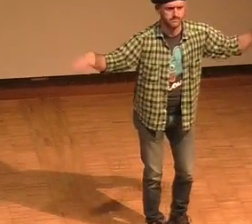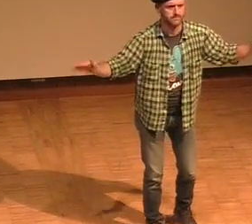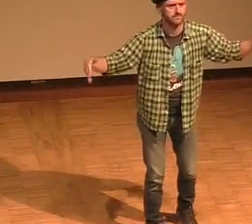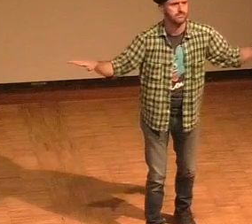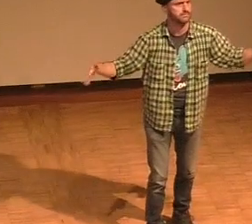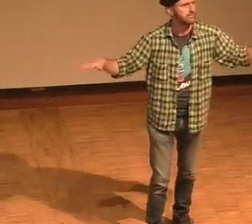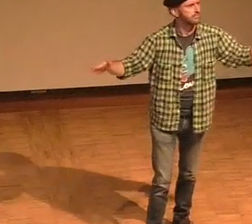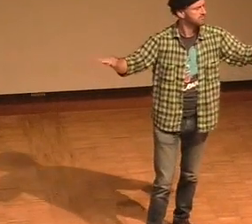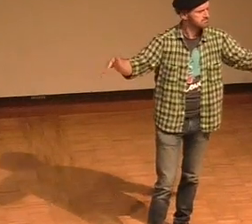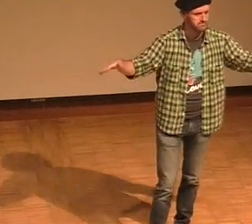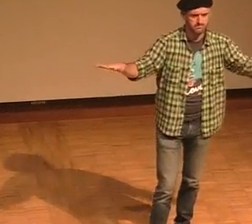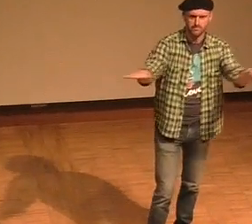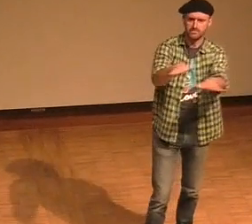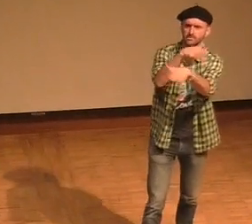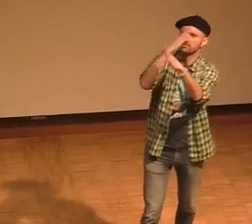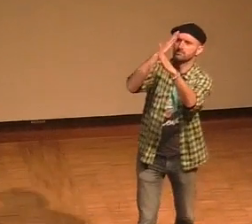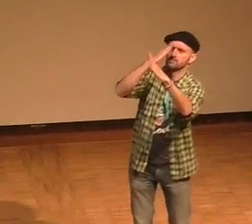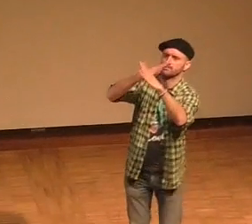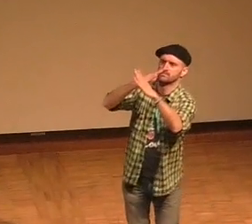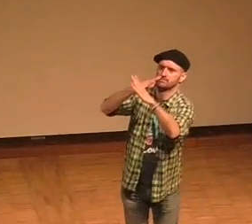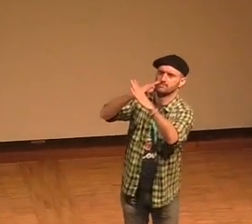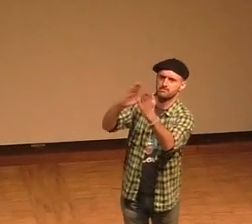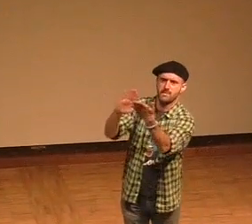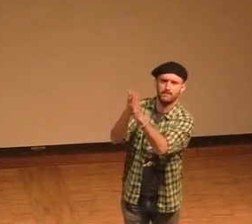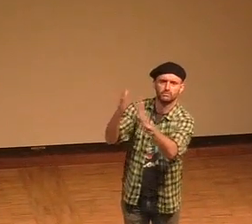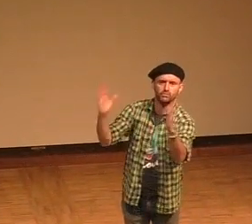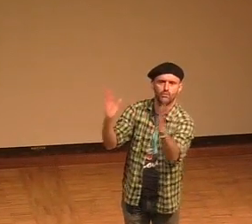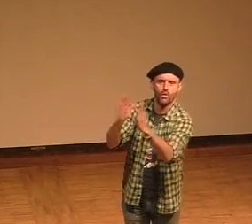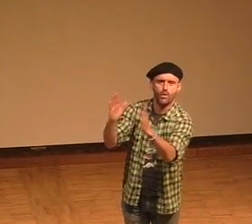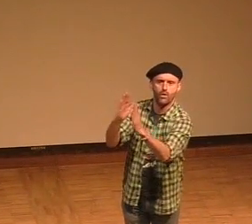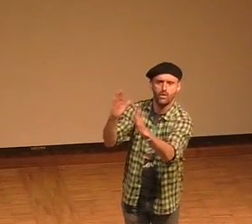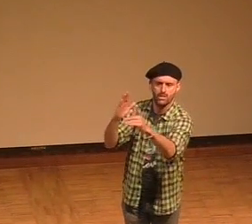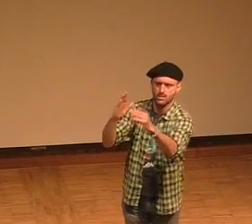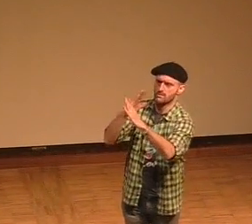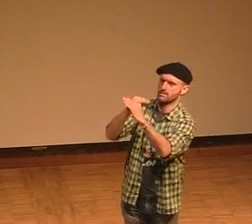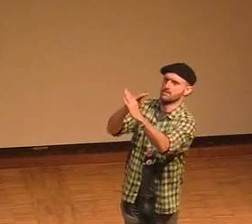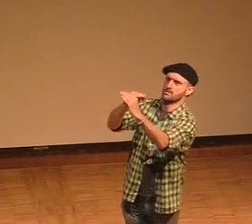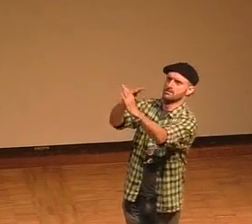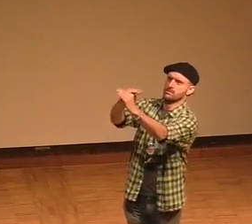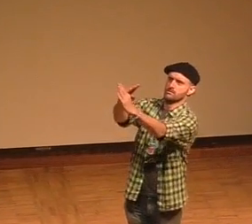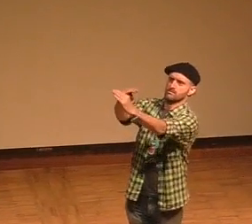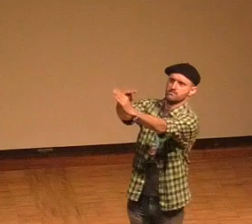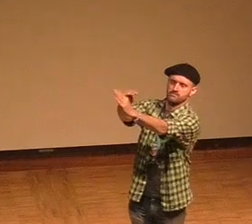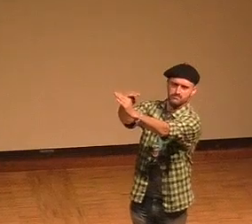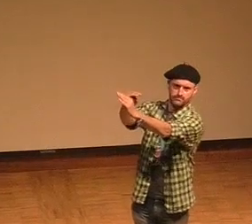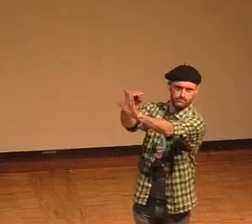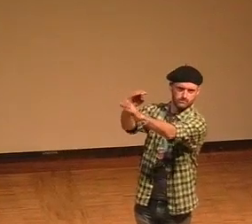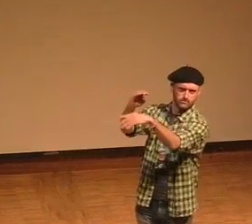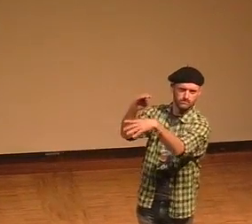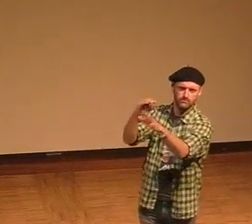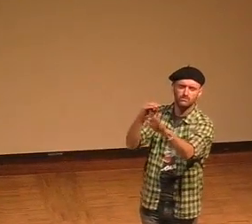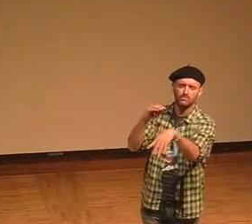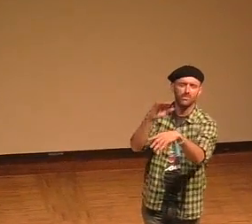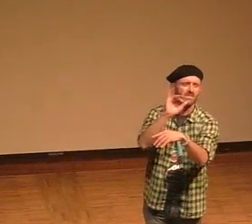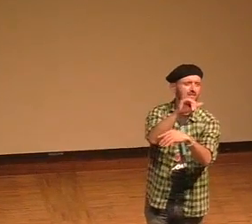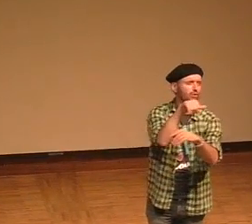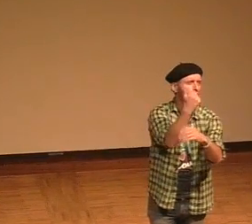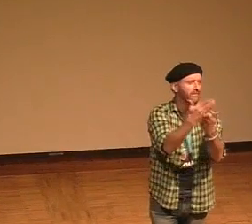shapes in the story. And then you can see the actual silhouette of the